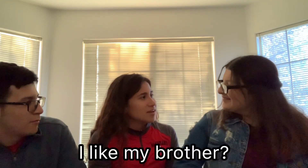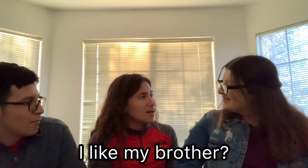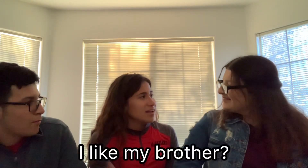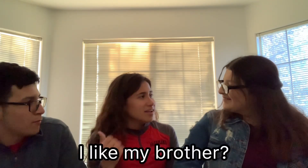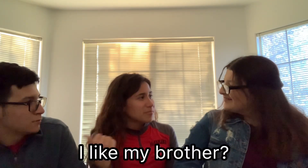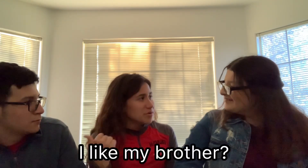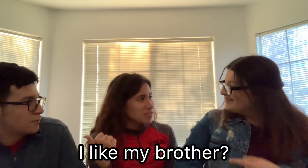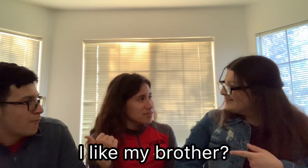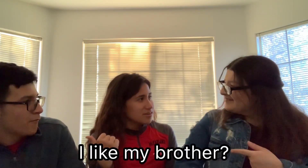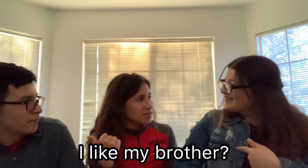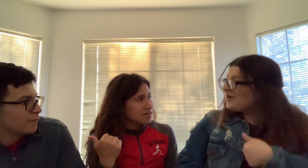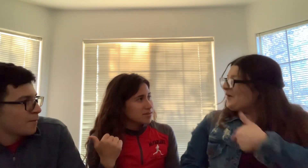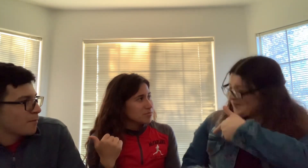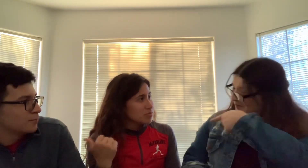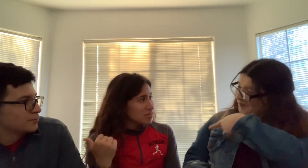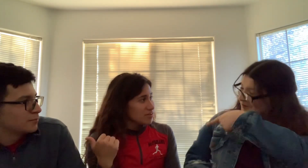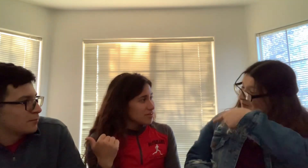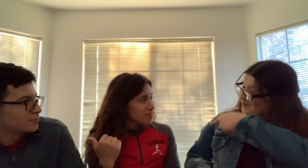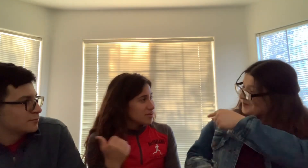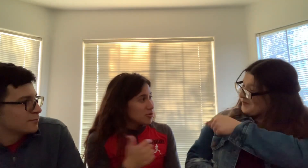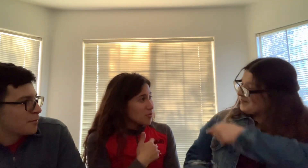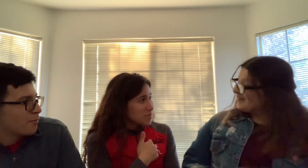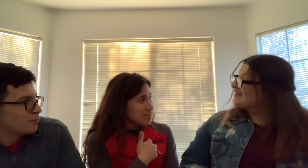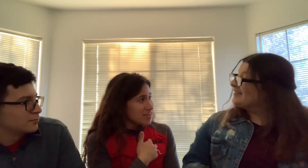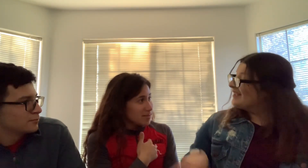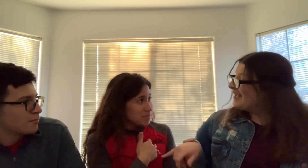wonderful. I like brother. What a wonderful. No, me.